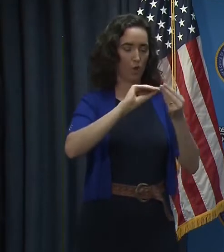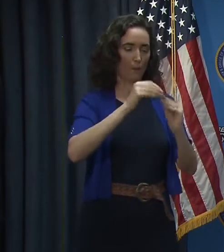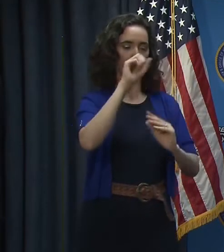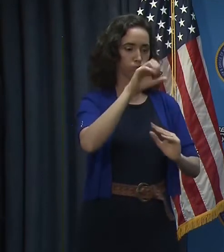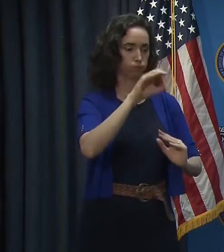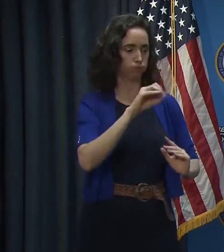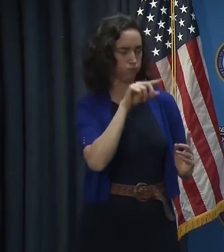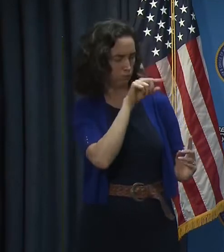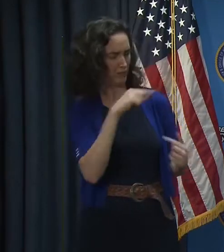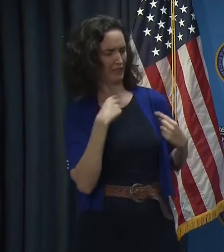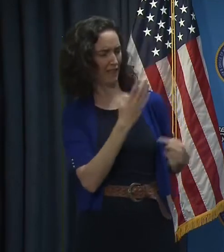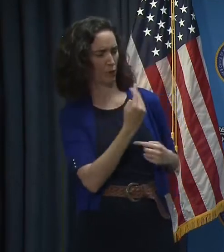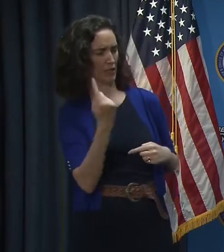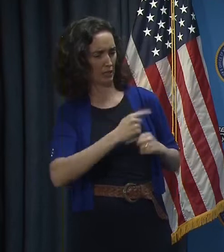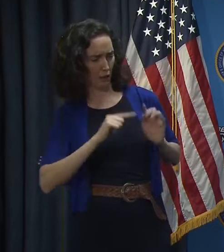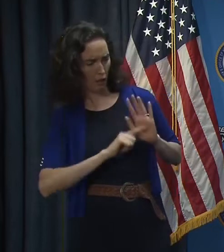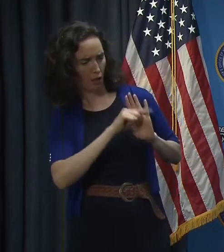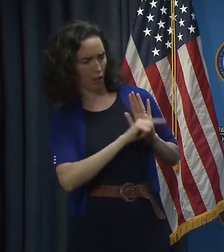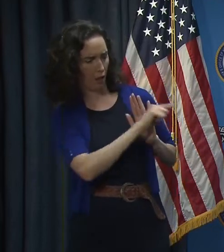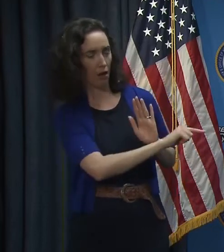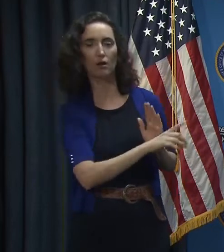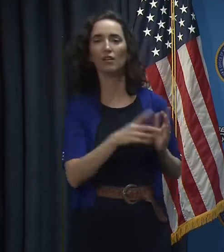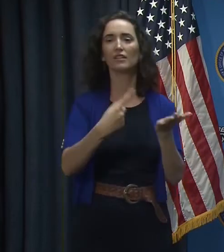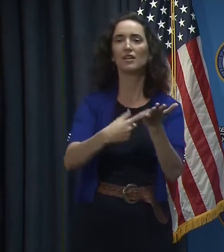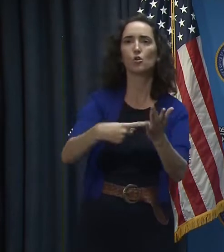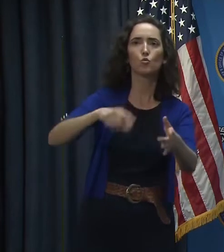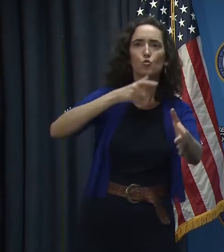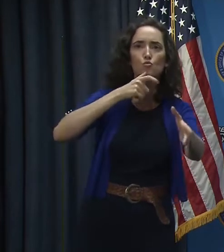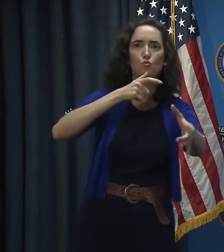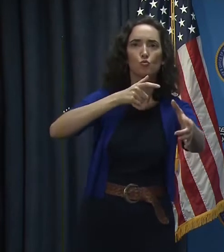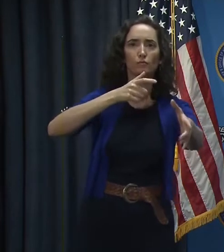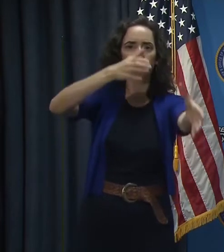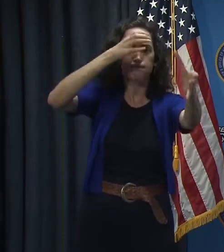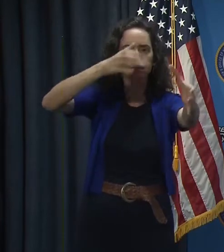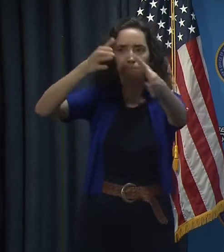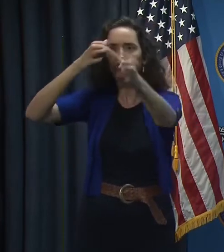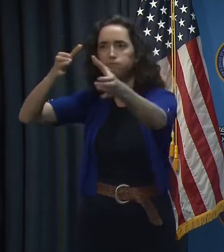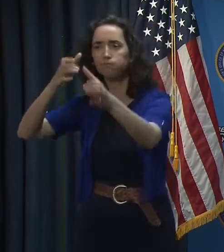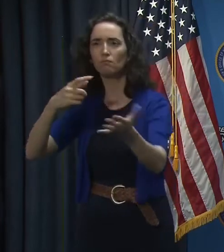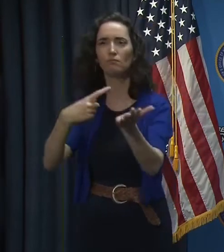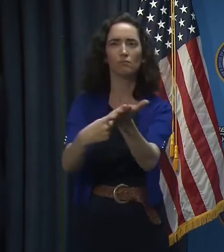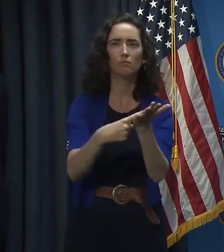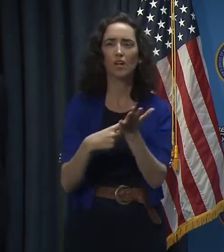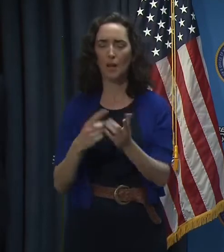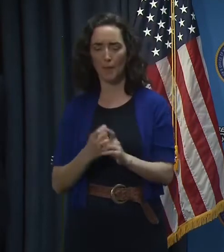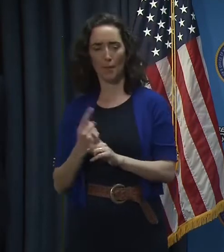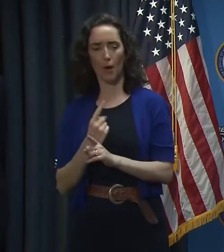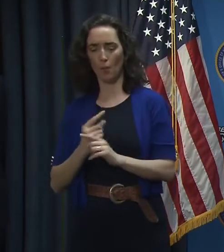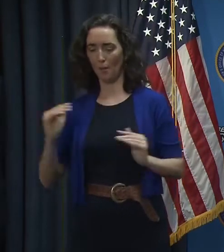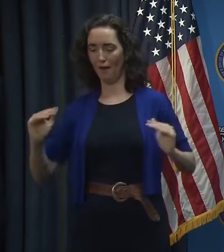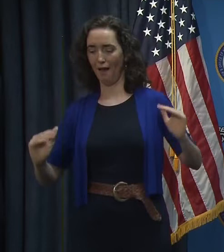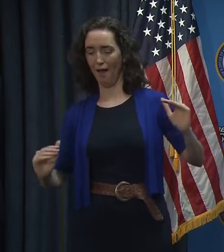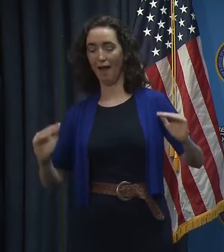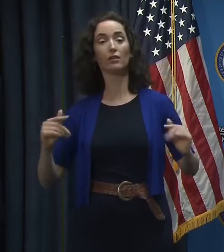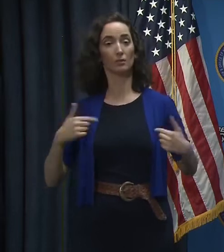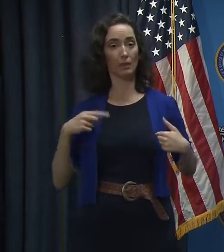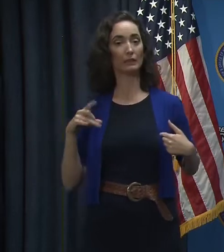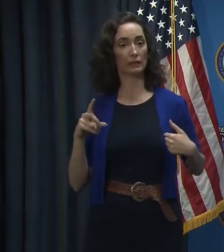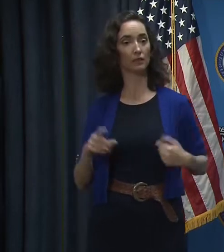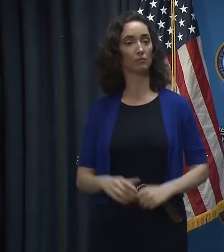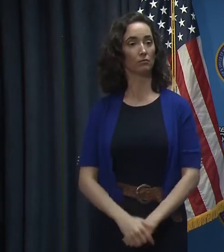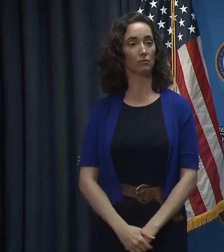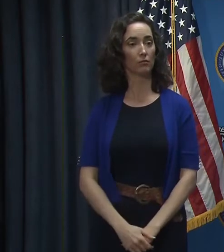and you talk to experts, and you try to strike the right balance. That's what I have done here.